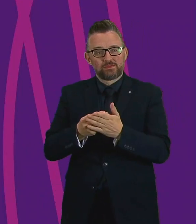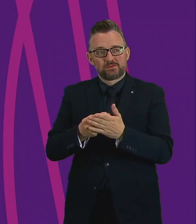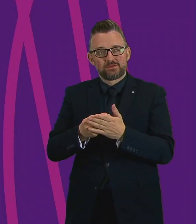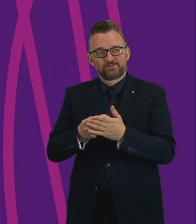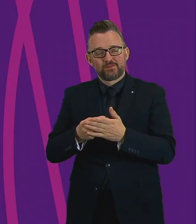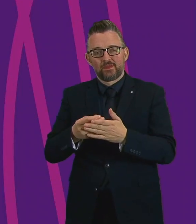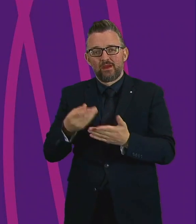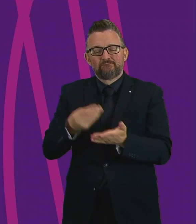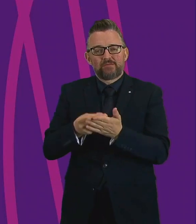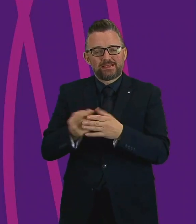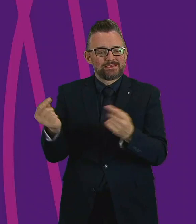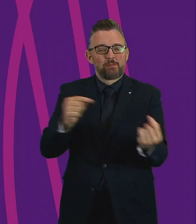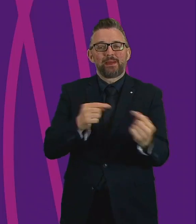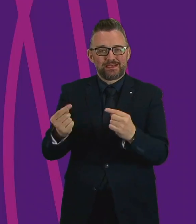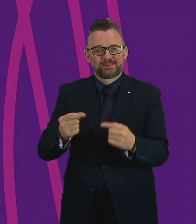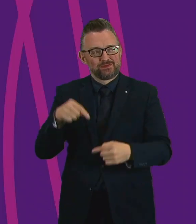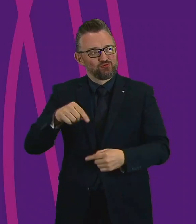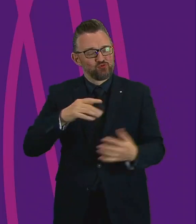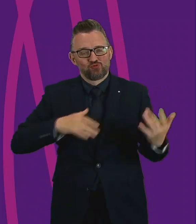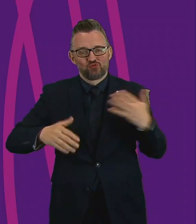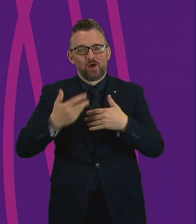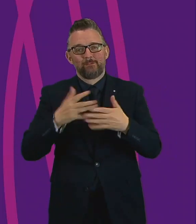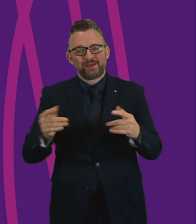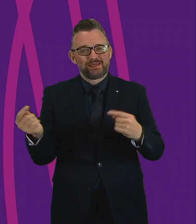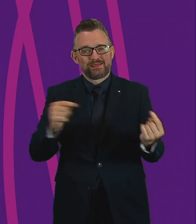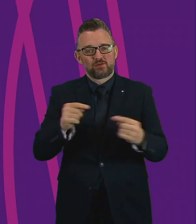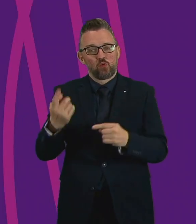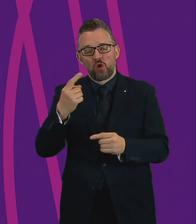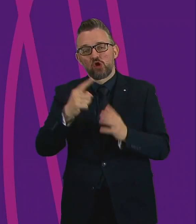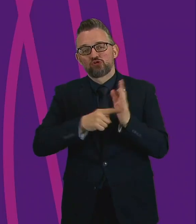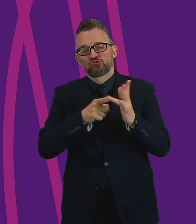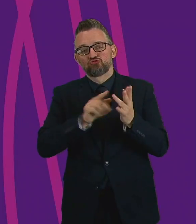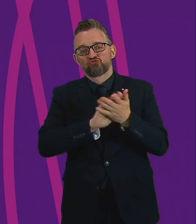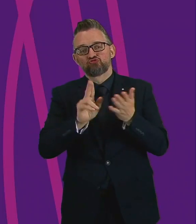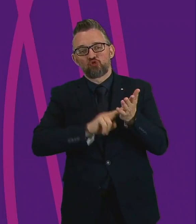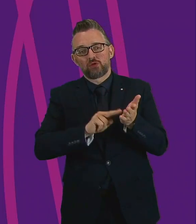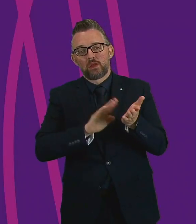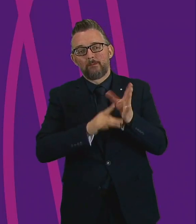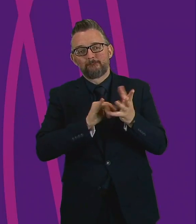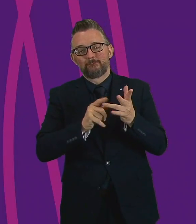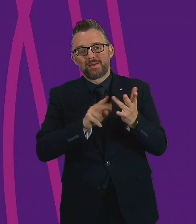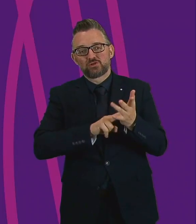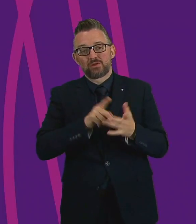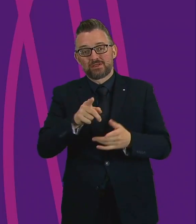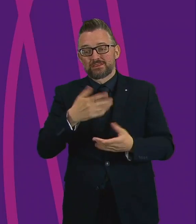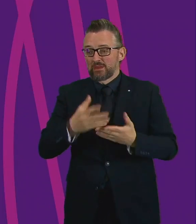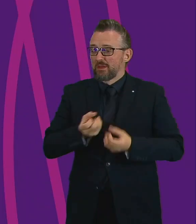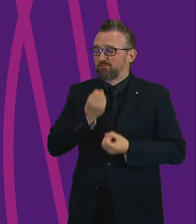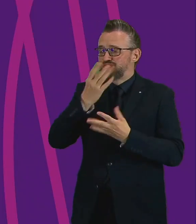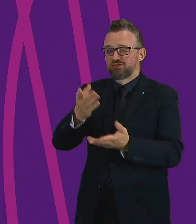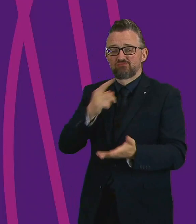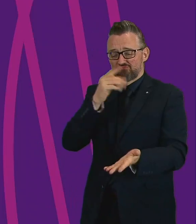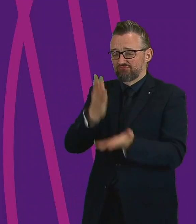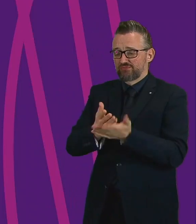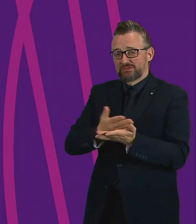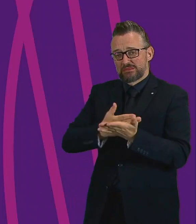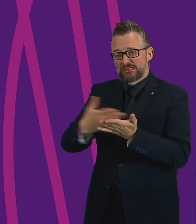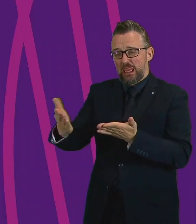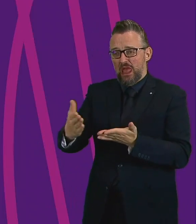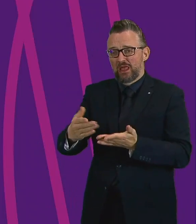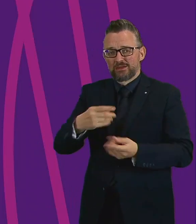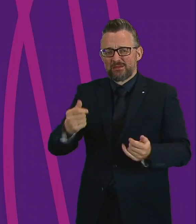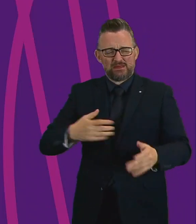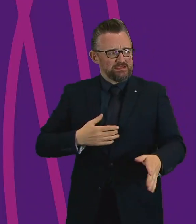years in this Parliament has been the contributions of John Mason. Always frank, often uncomfortable sometimes for his colleagues